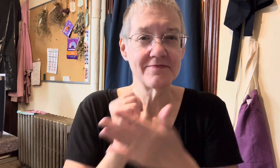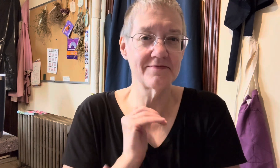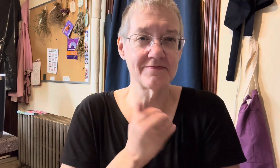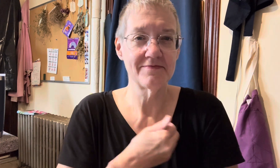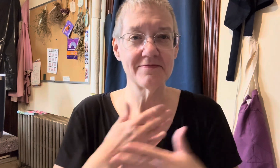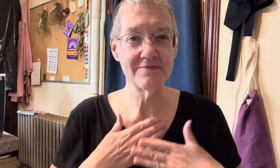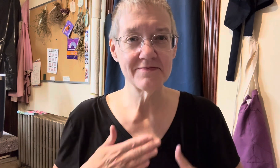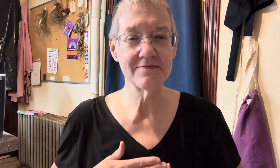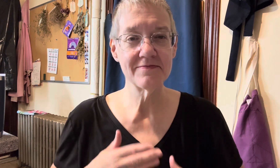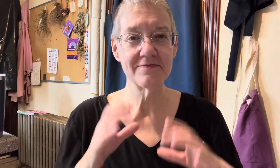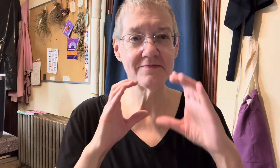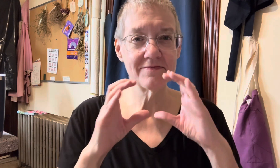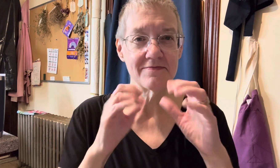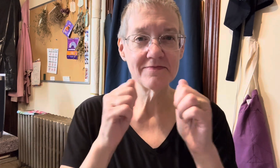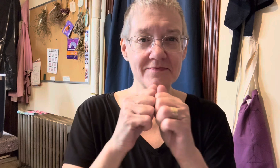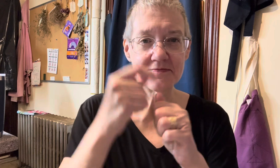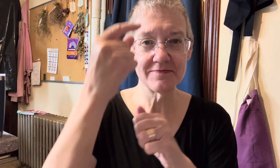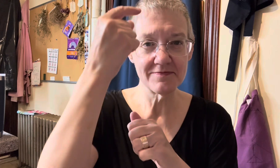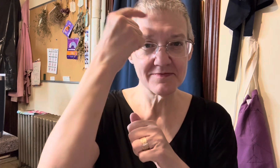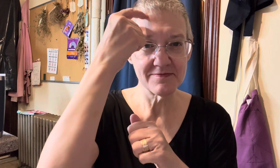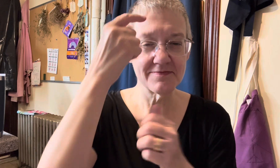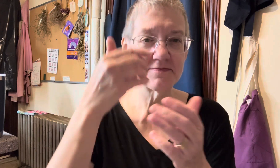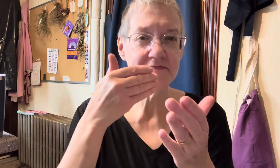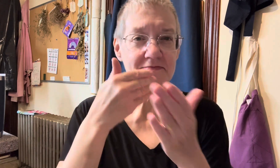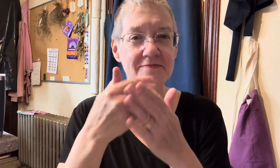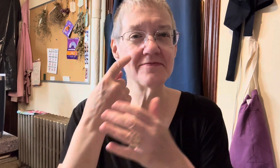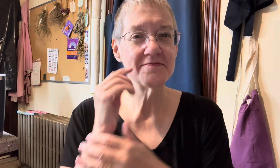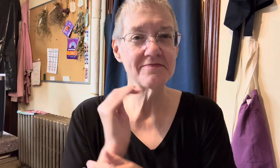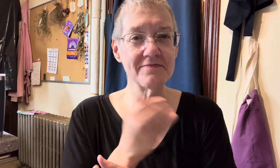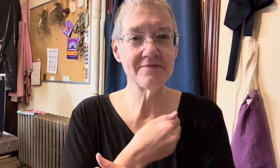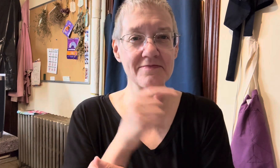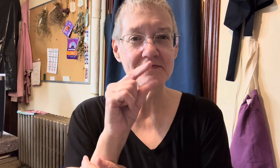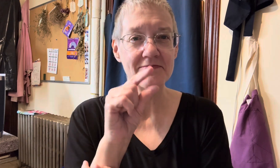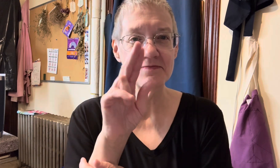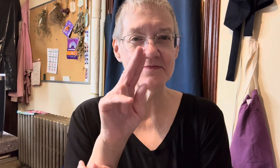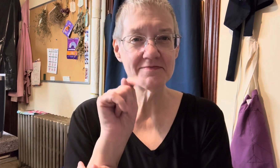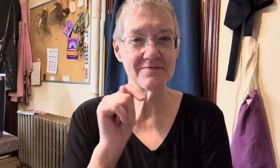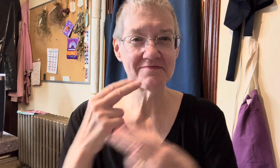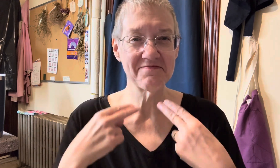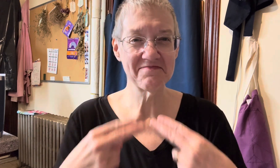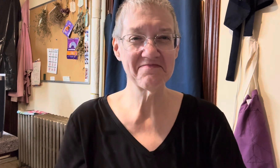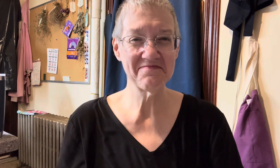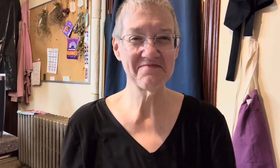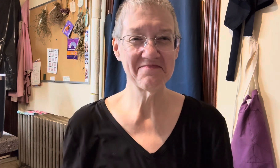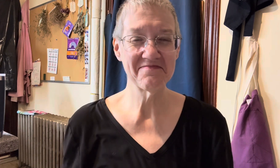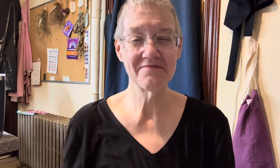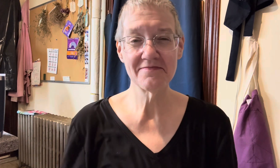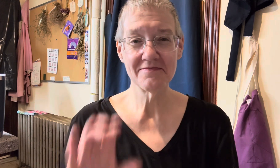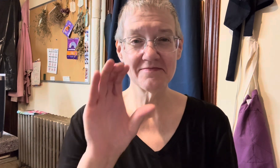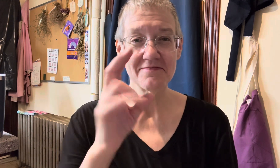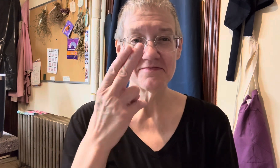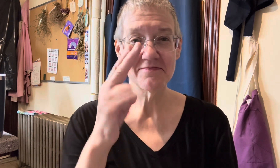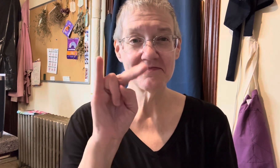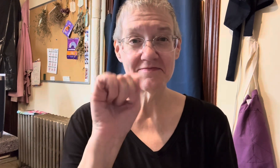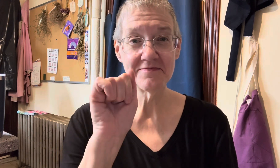our bodies. And they help our bodies, and they actually communicate with our brain. That's why they're really good for our gut